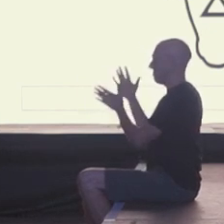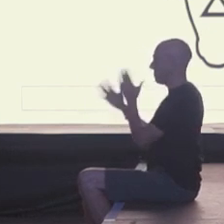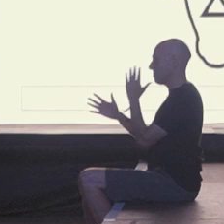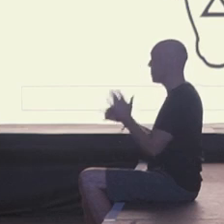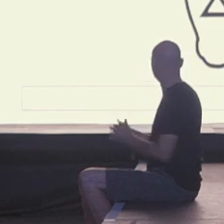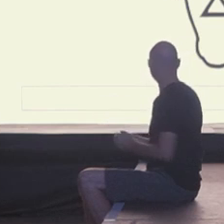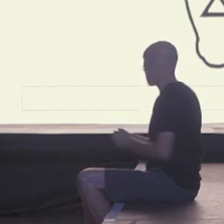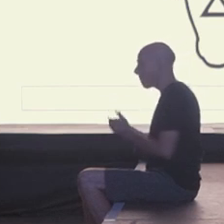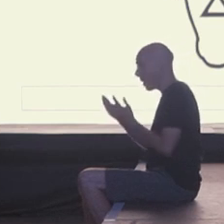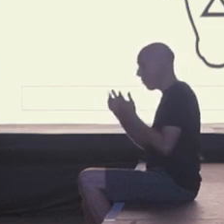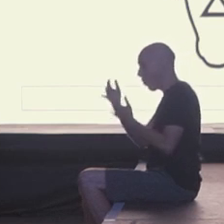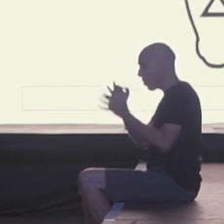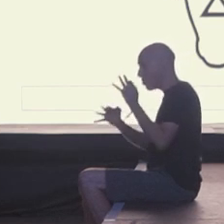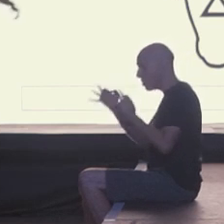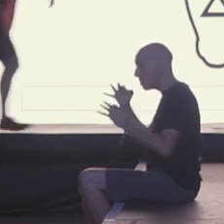anyone?